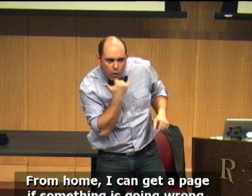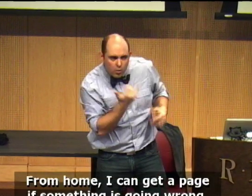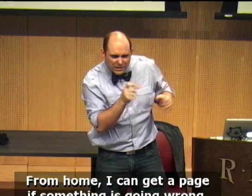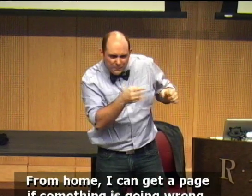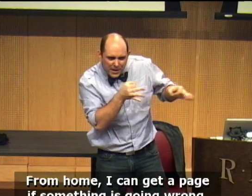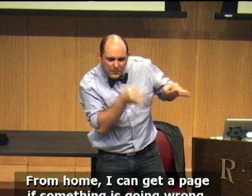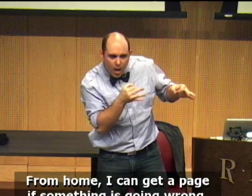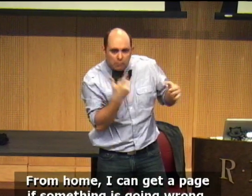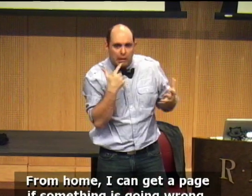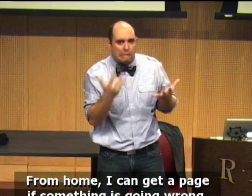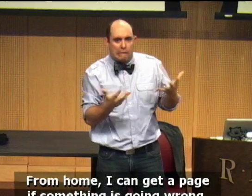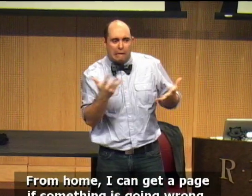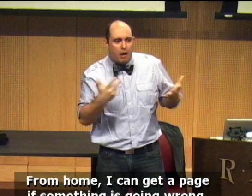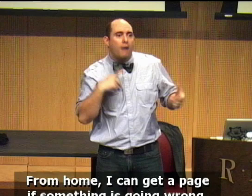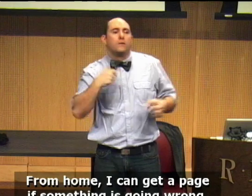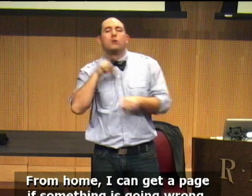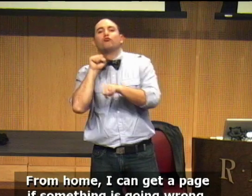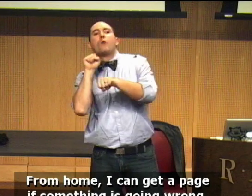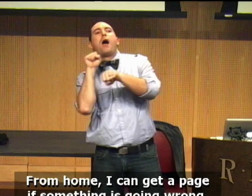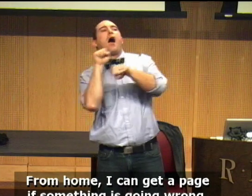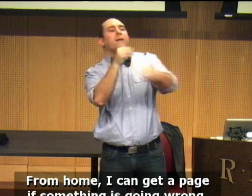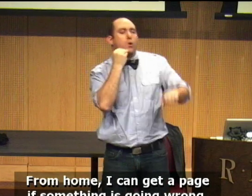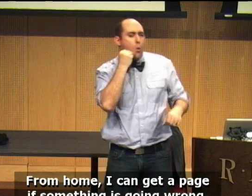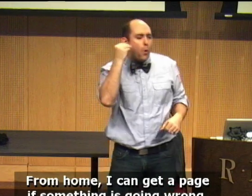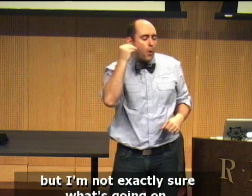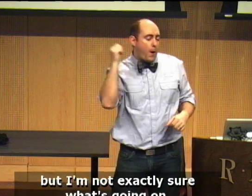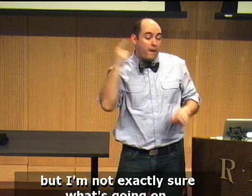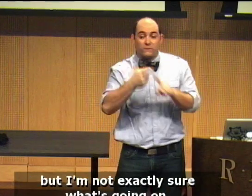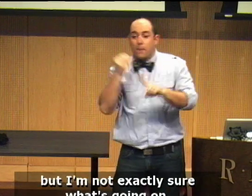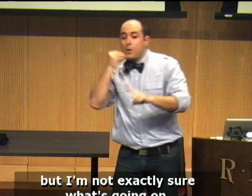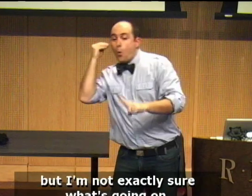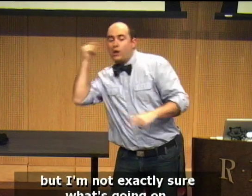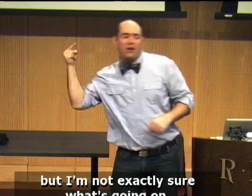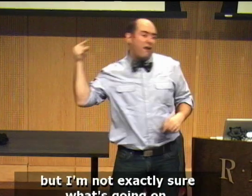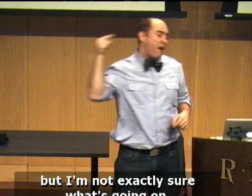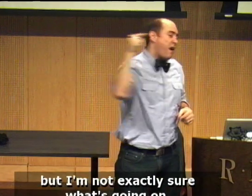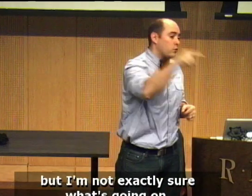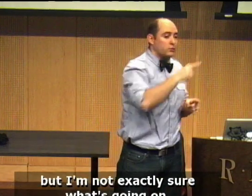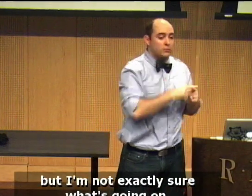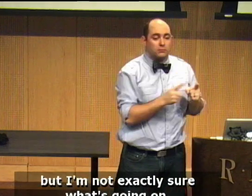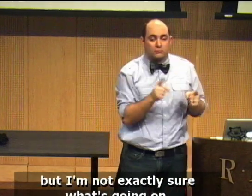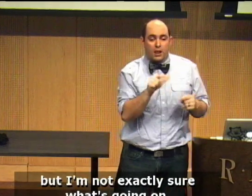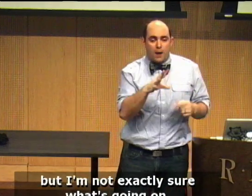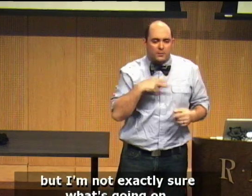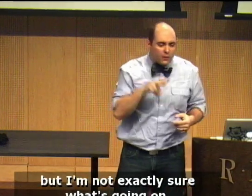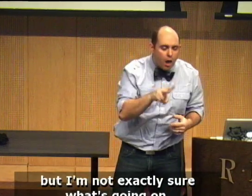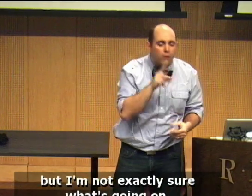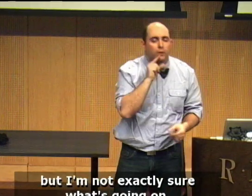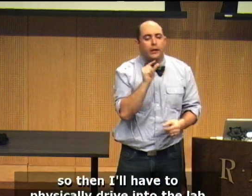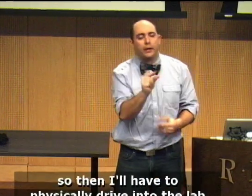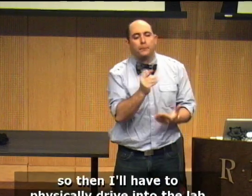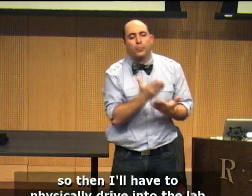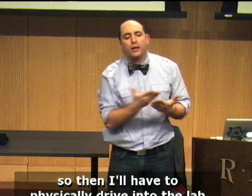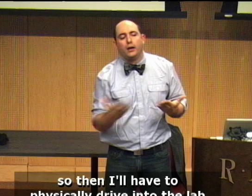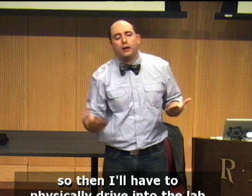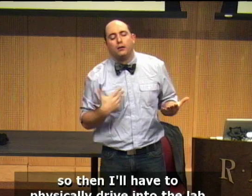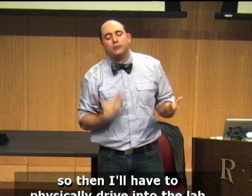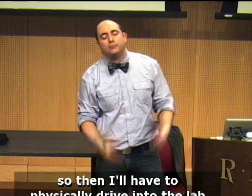get a page if something's going wrong, but I'm not exactly sure what's going on. So then I'll have to physically drive into